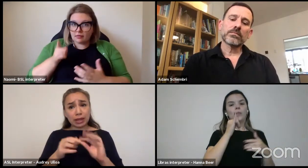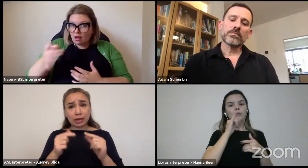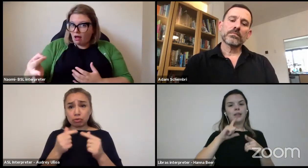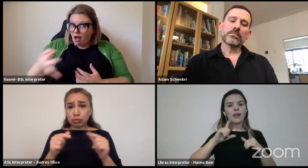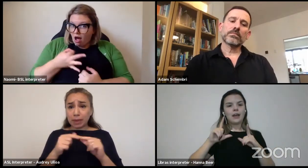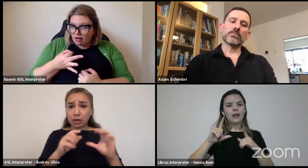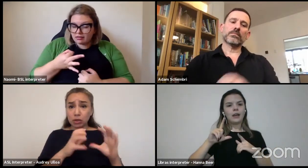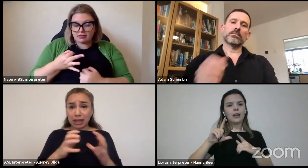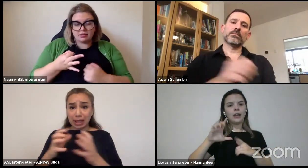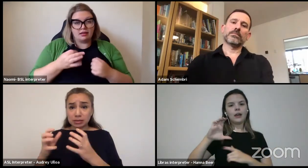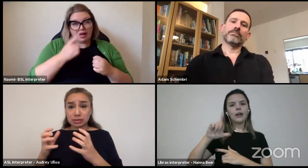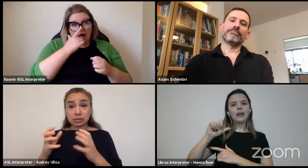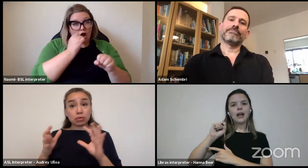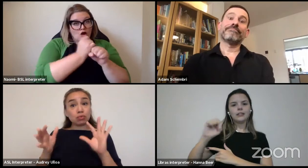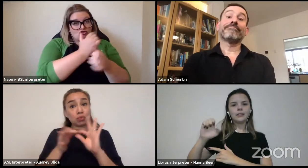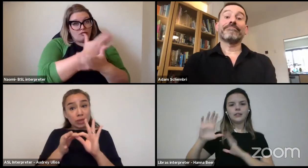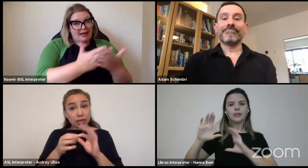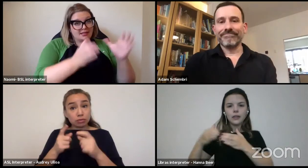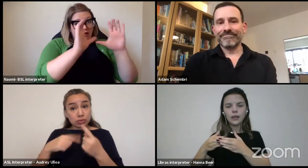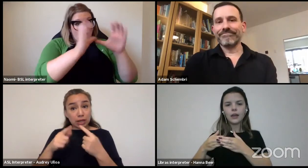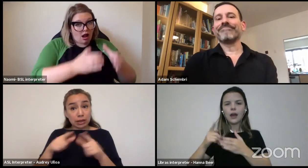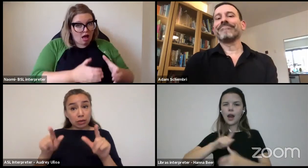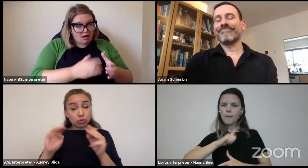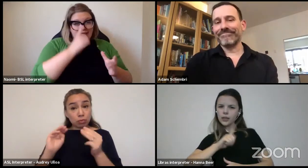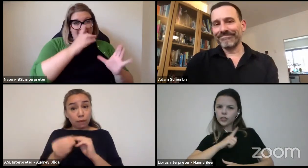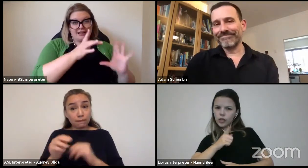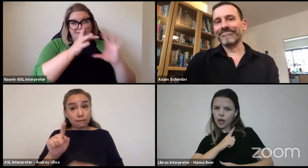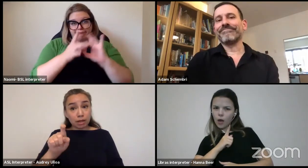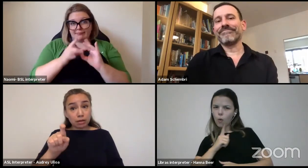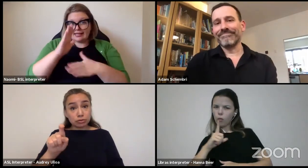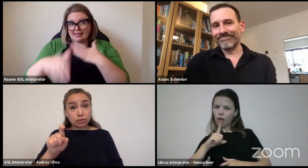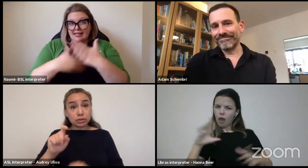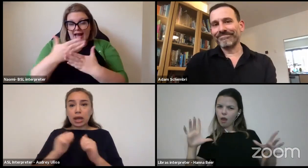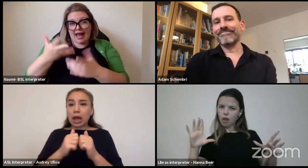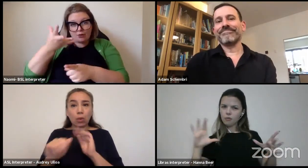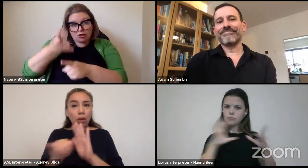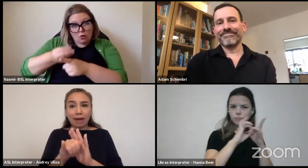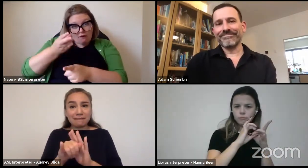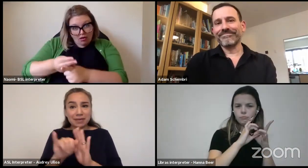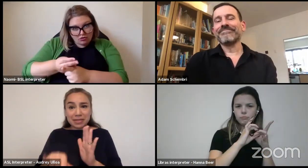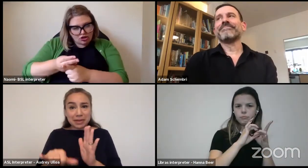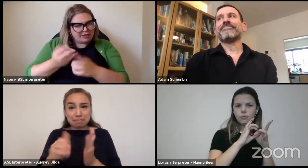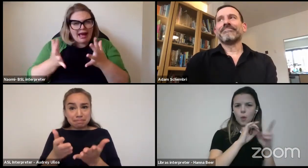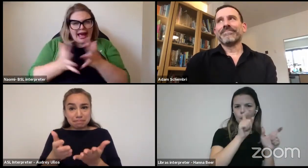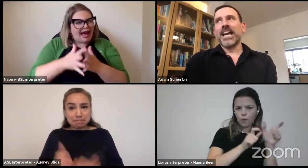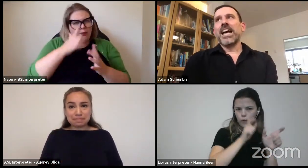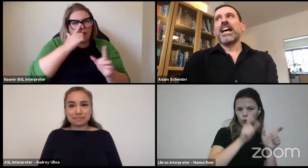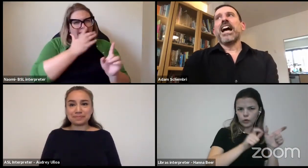language morphology? So how do we identify them?